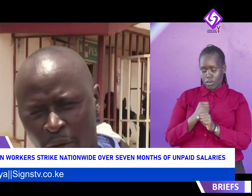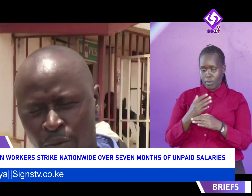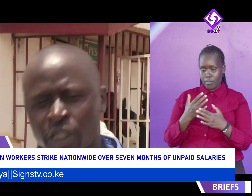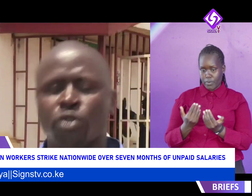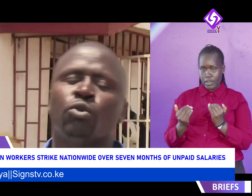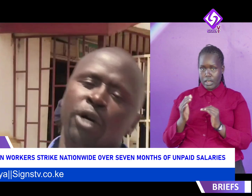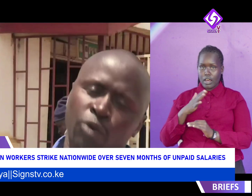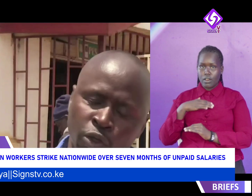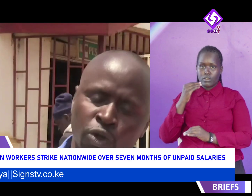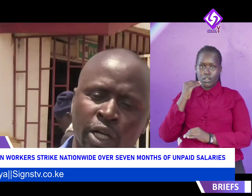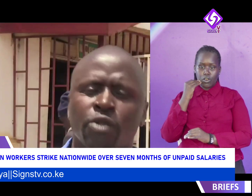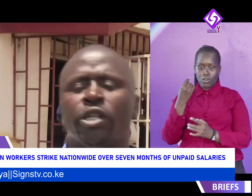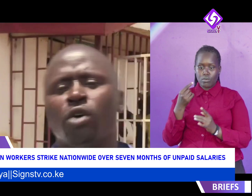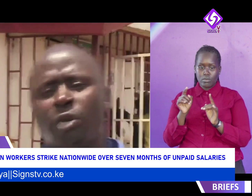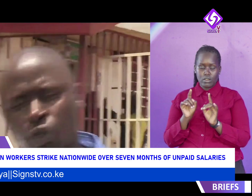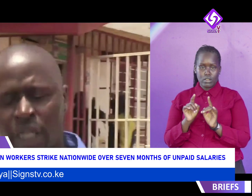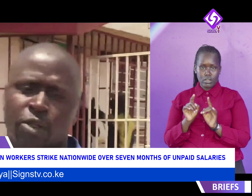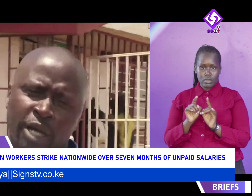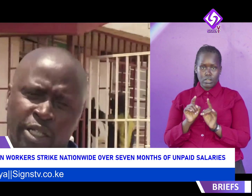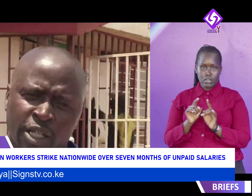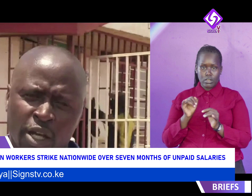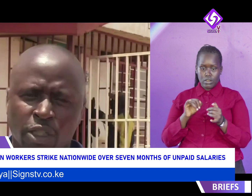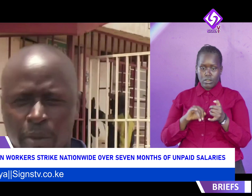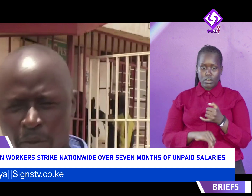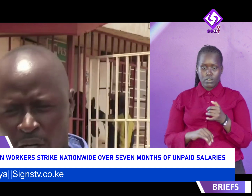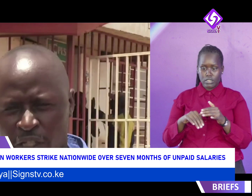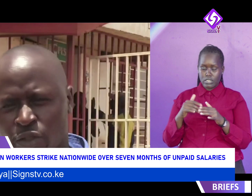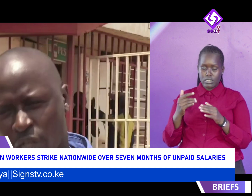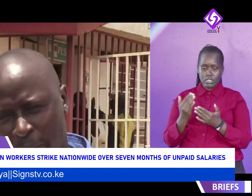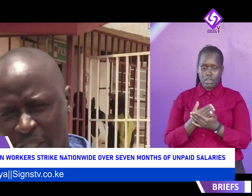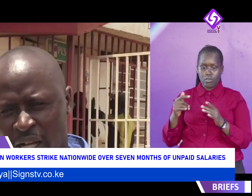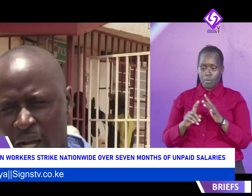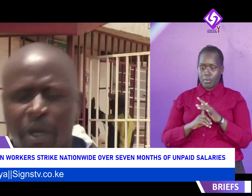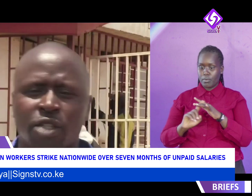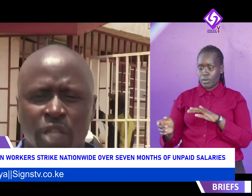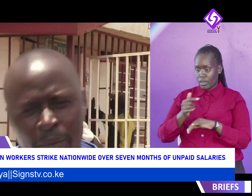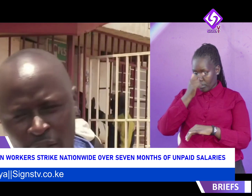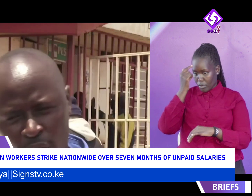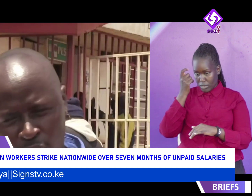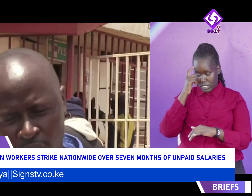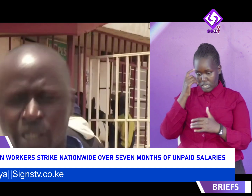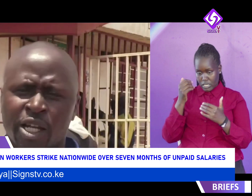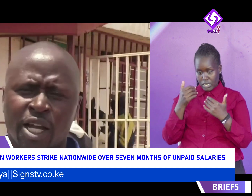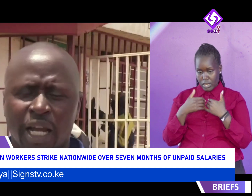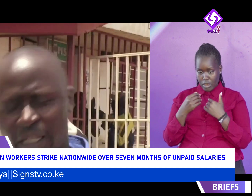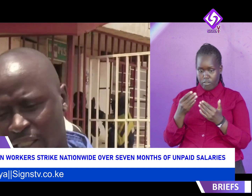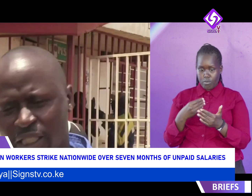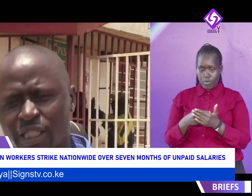mabibi zetu pato wadogo, lakini wengine wametoroka hata nyumbani kwa sababu wanafikiri tuko na pesa ambayo tunalipa watu wengine, lakini sisi